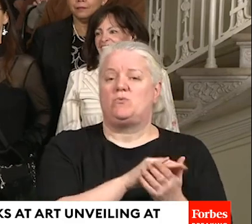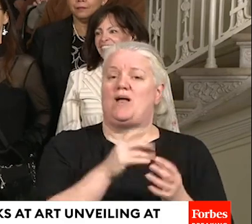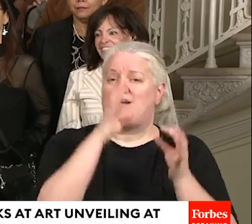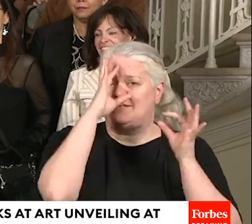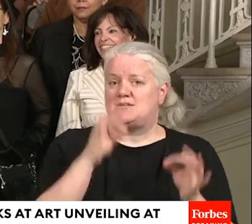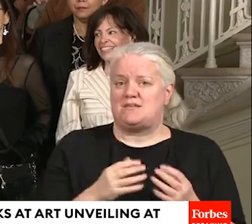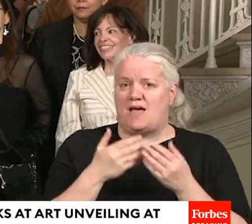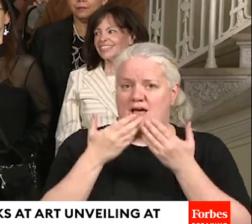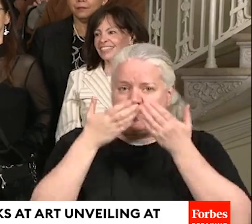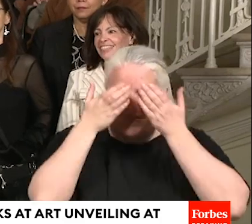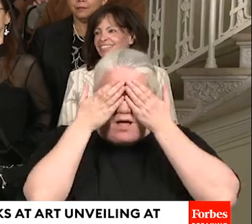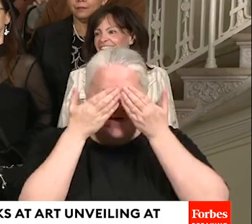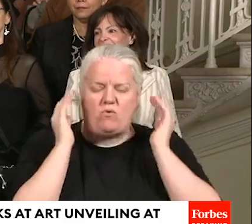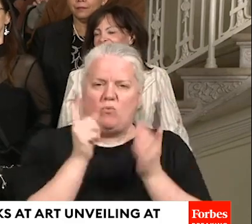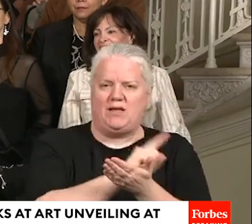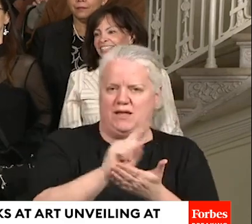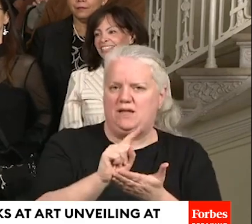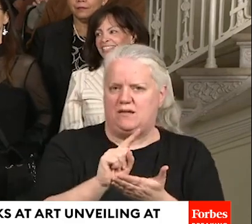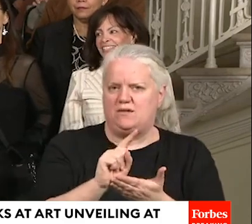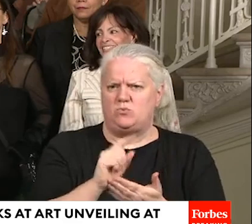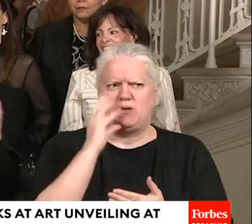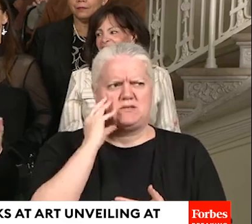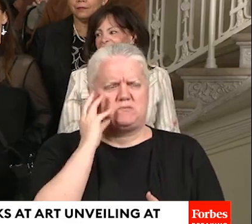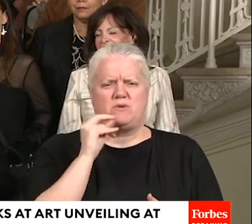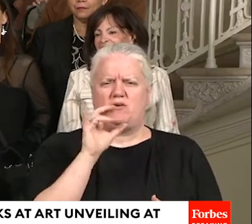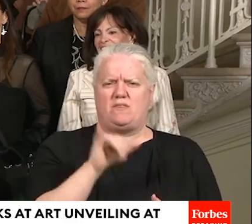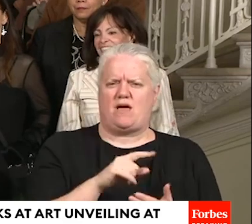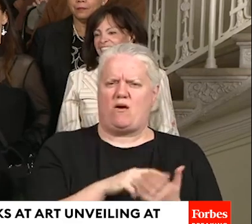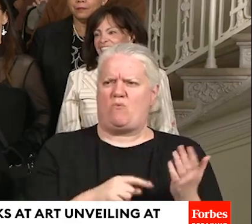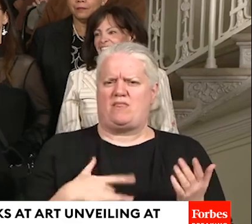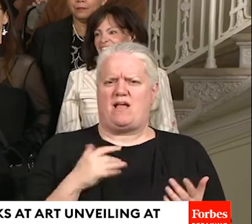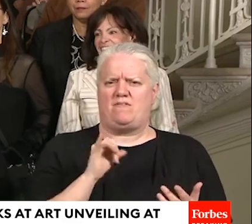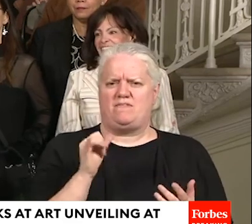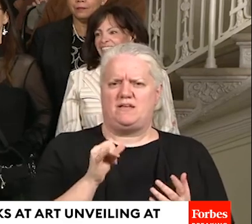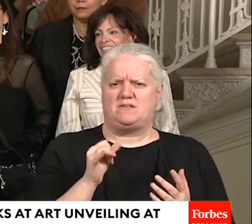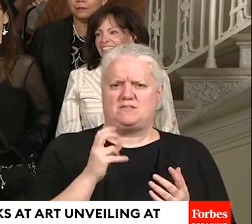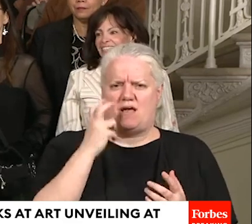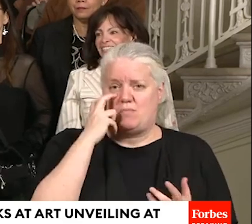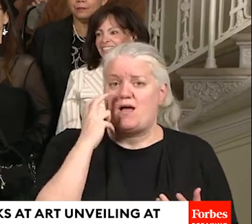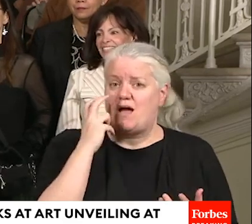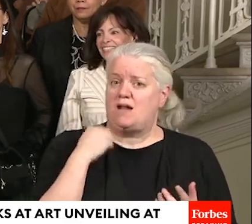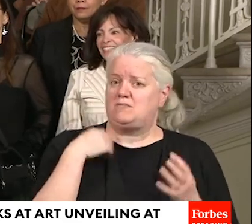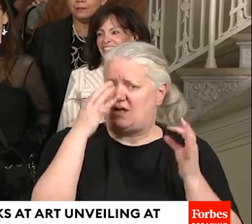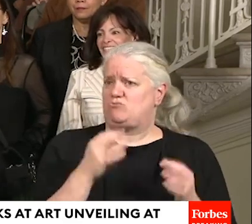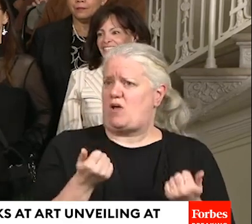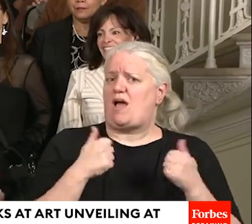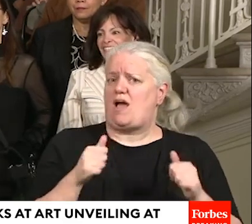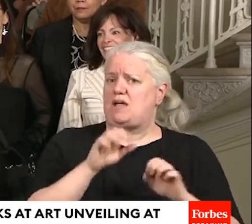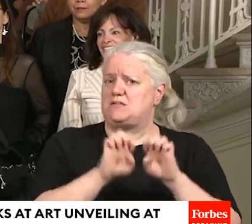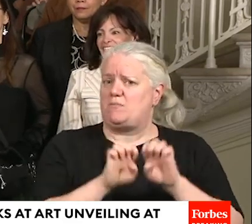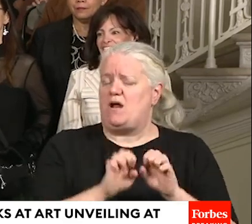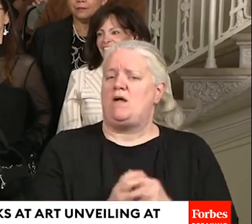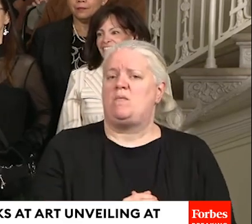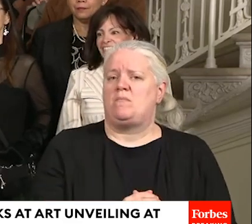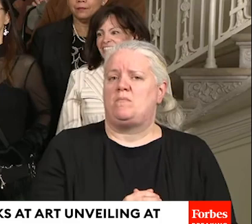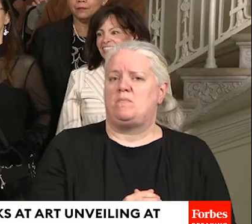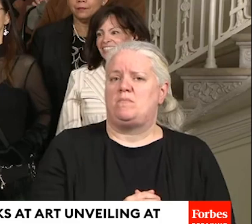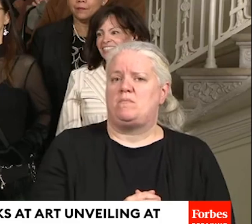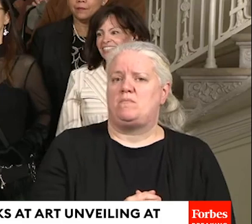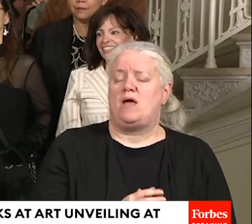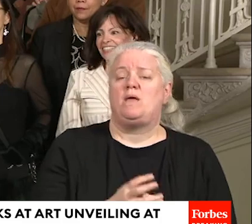to experience how is it to be without sight, because I used to see everything, you know, back